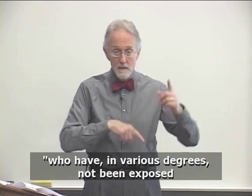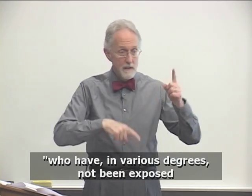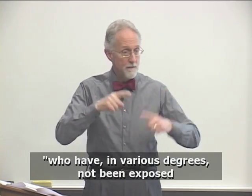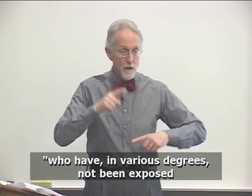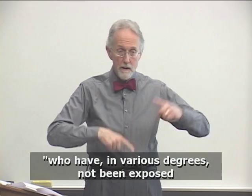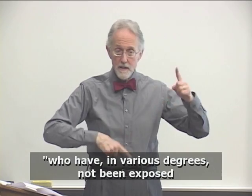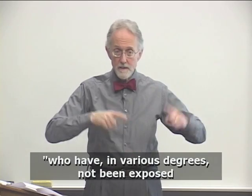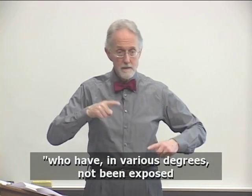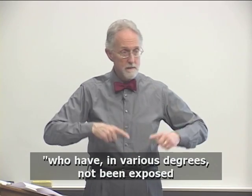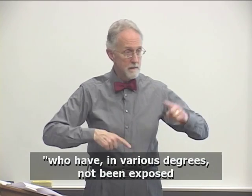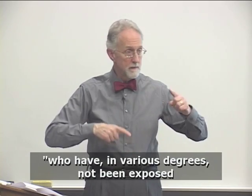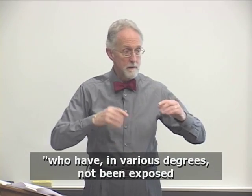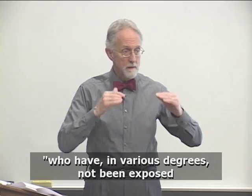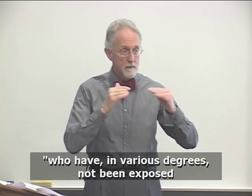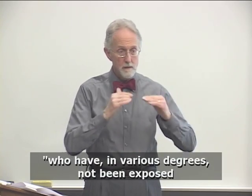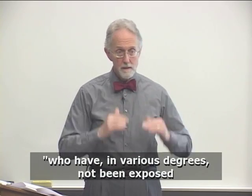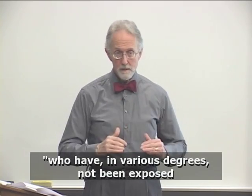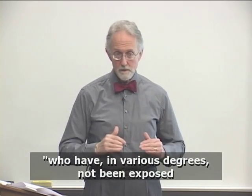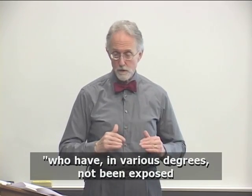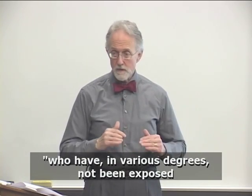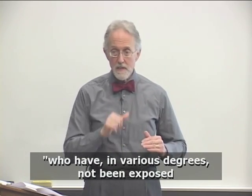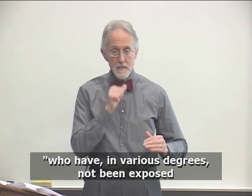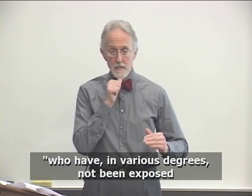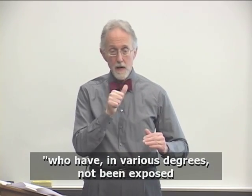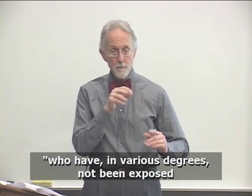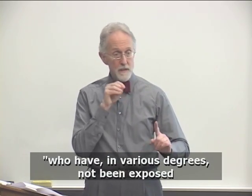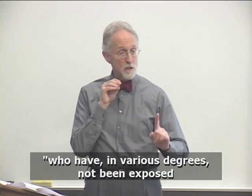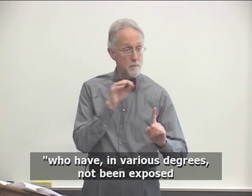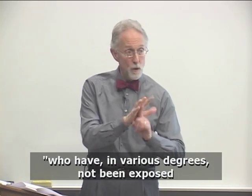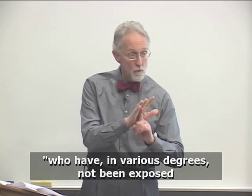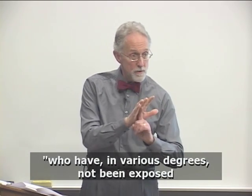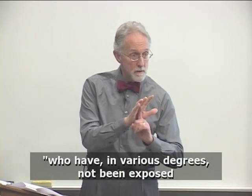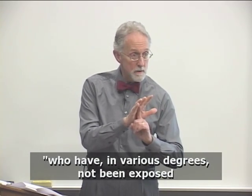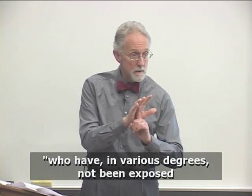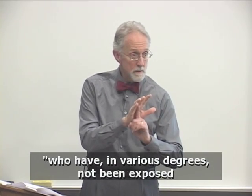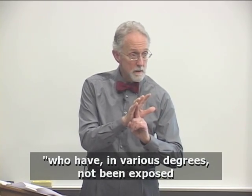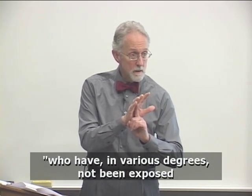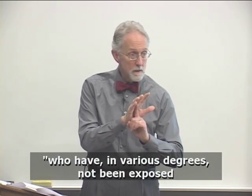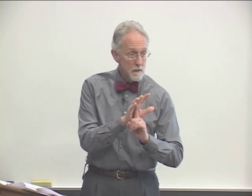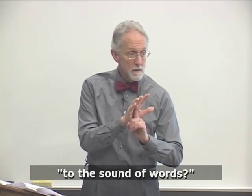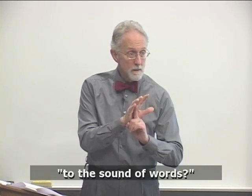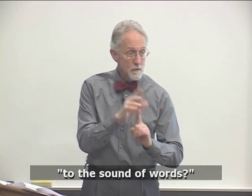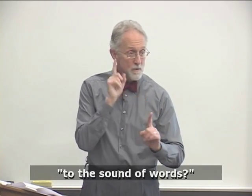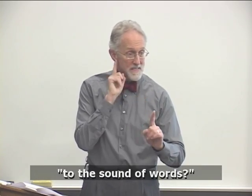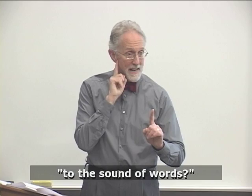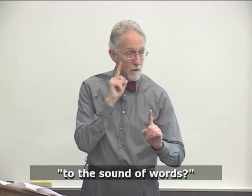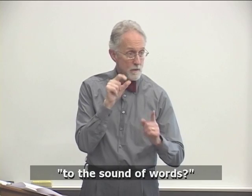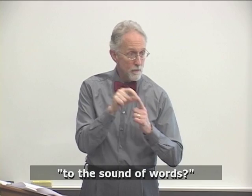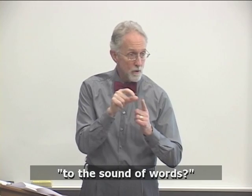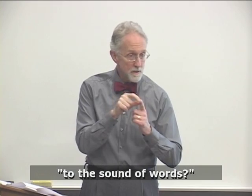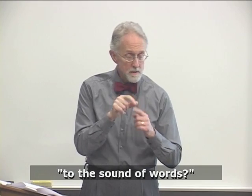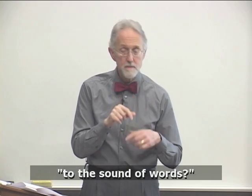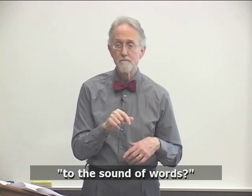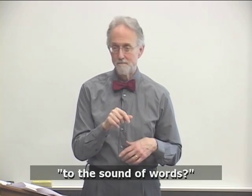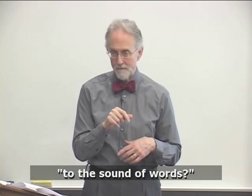in various degrees, not been exposed to the sound of words?